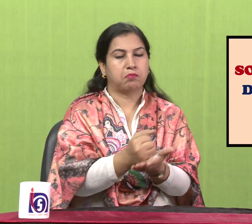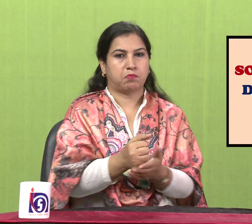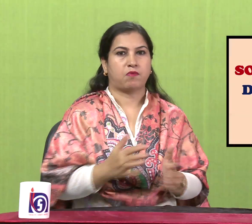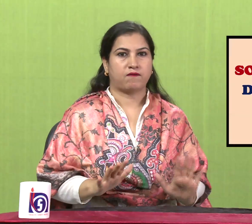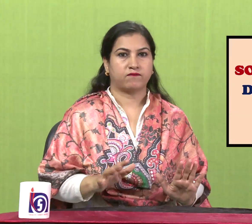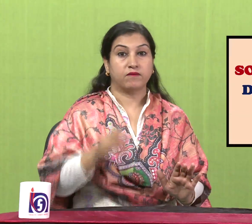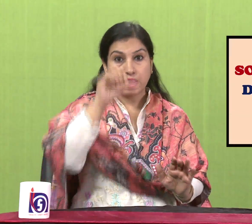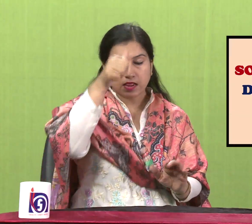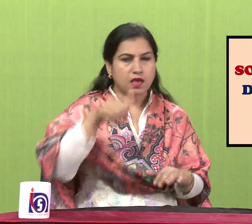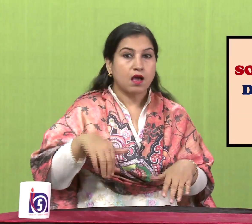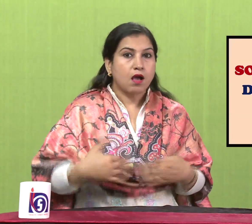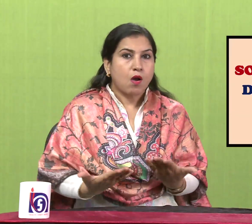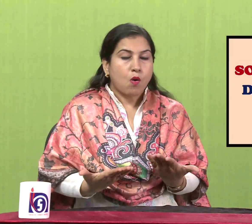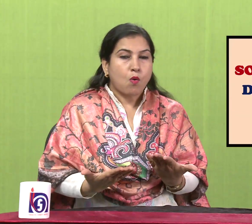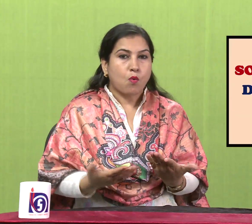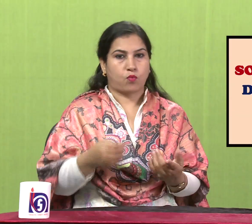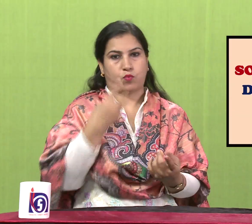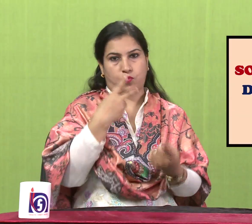place in India.